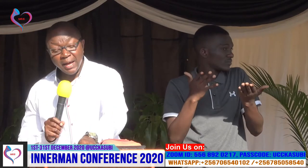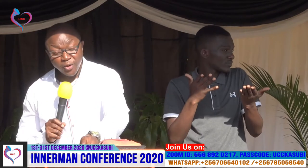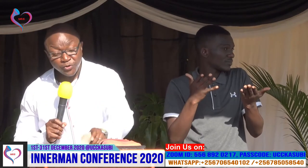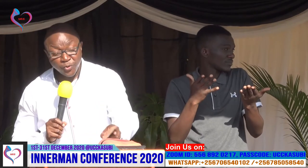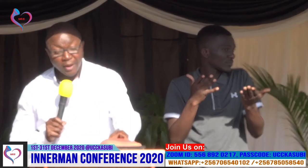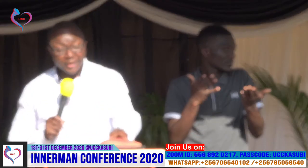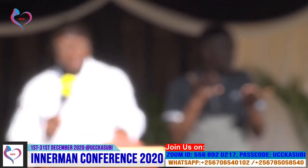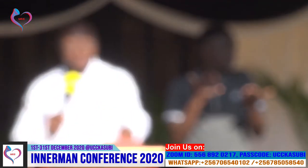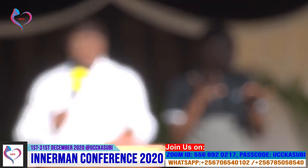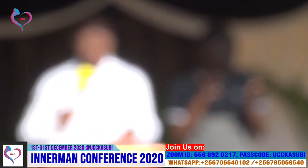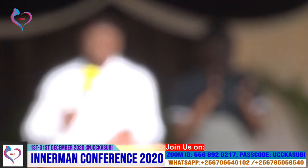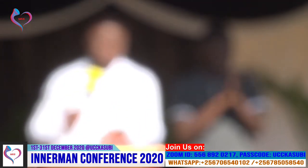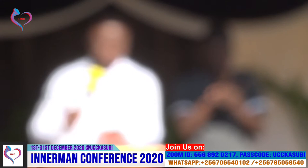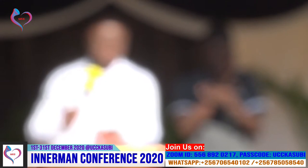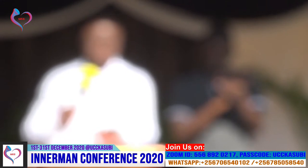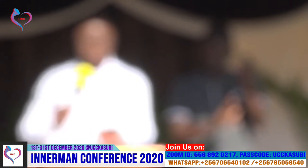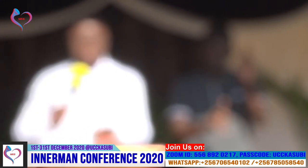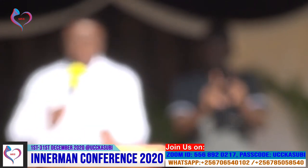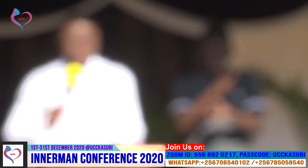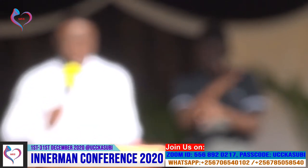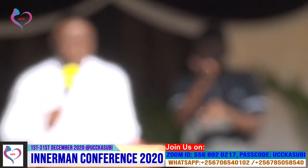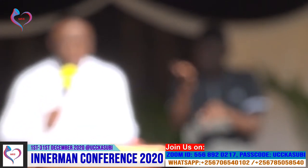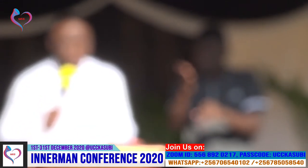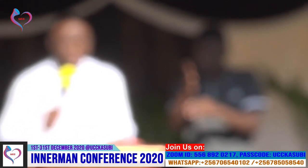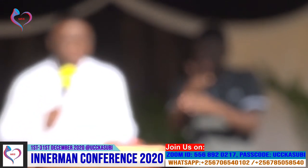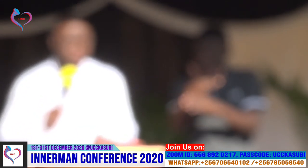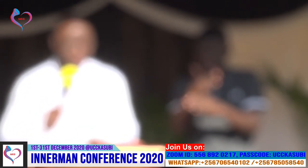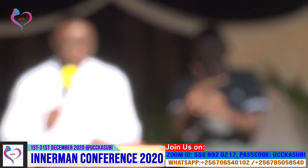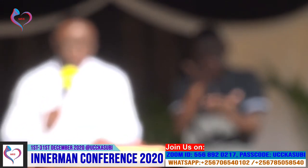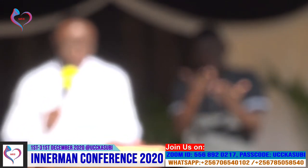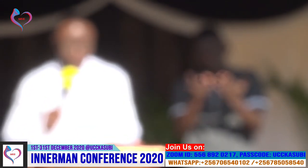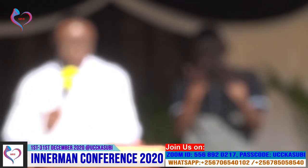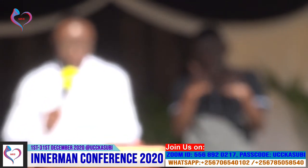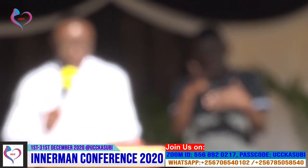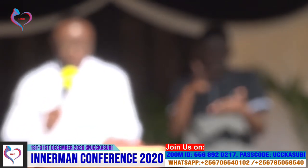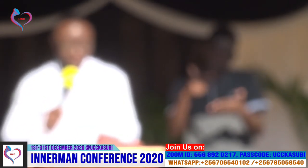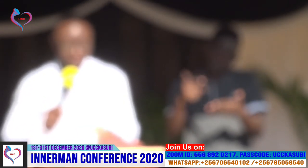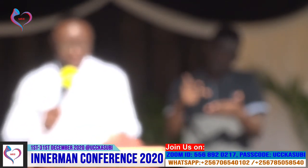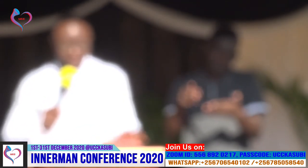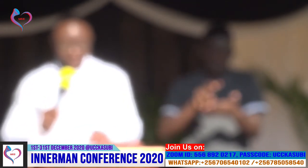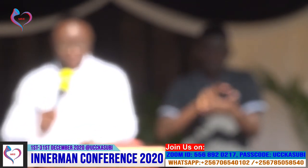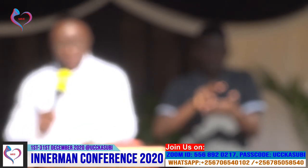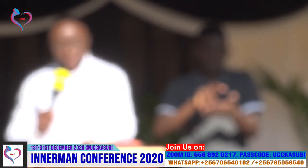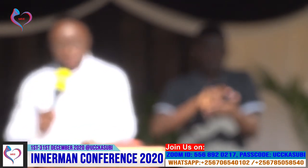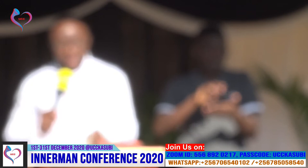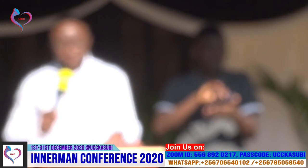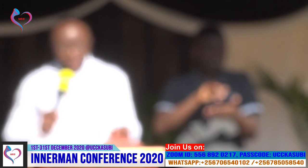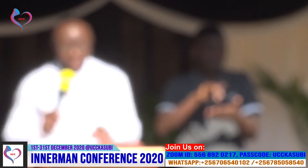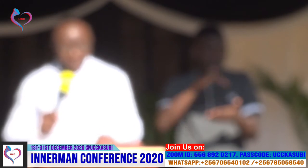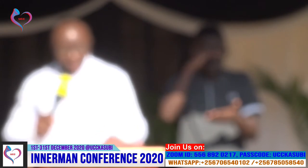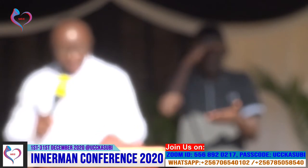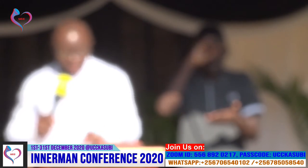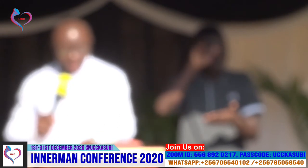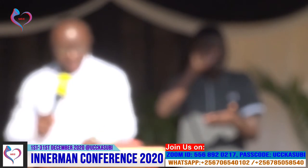for some of you who are ministering, maybe let's turn to James. Though this one